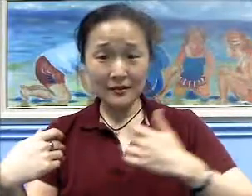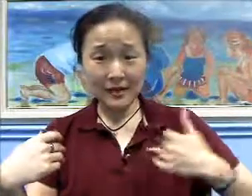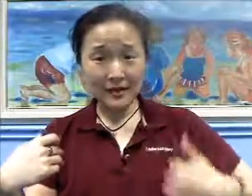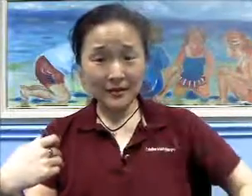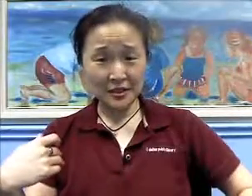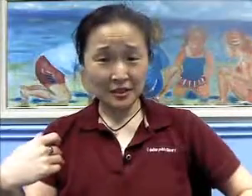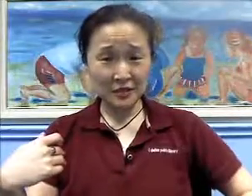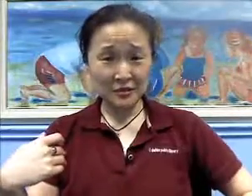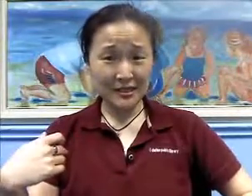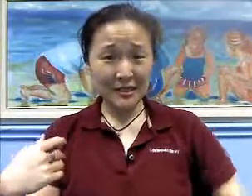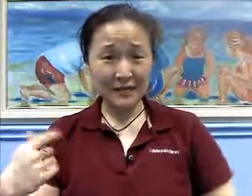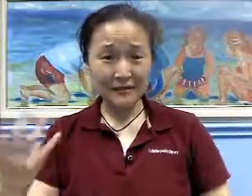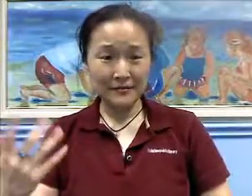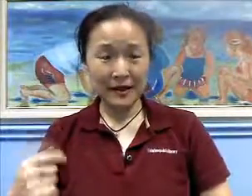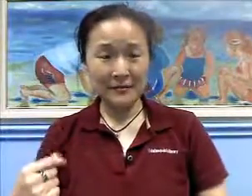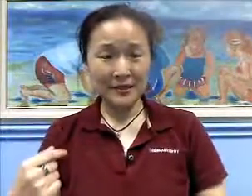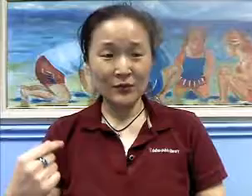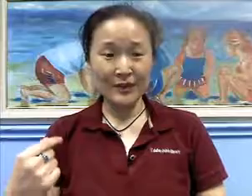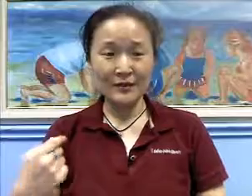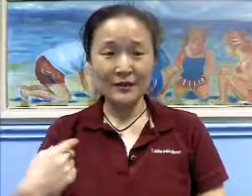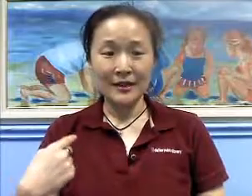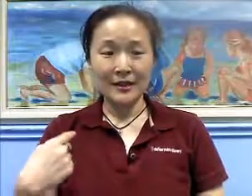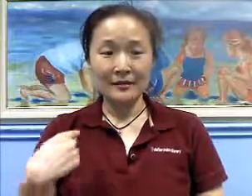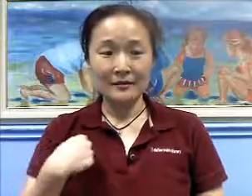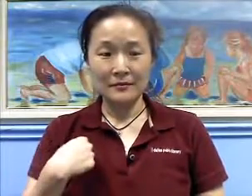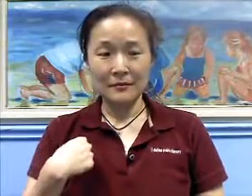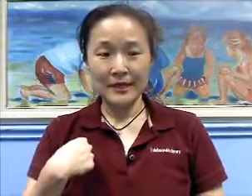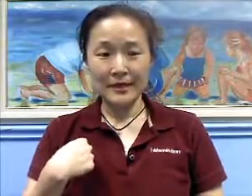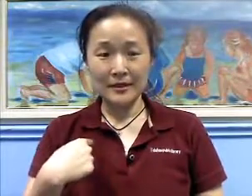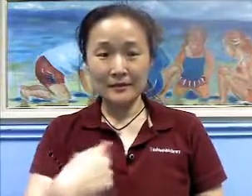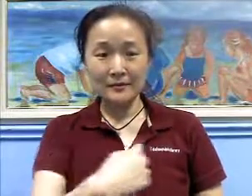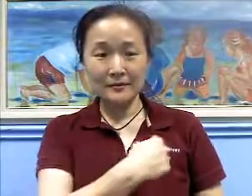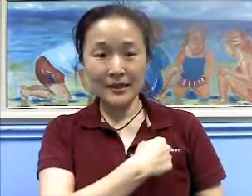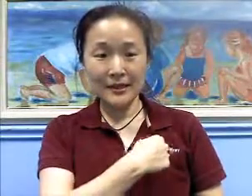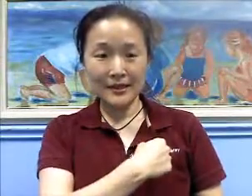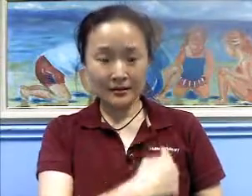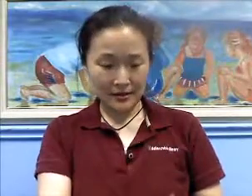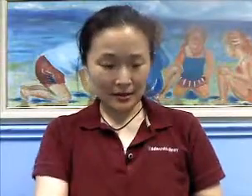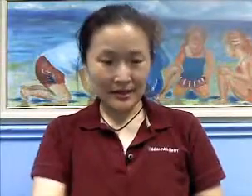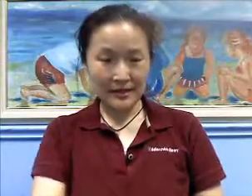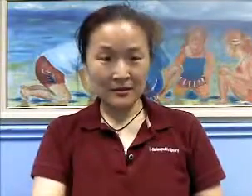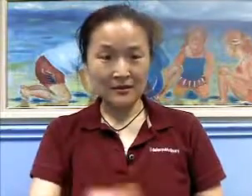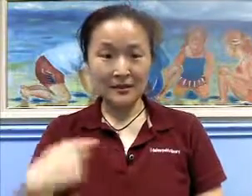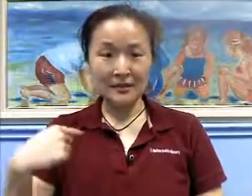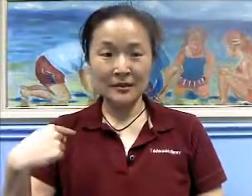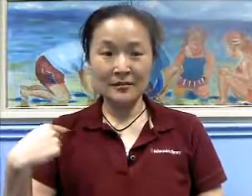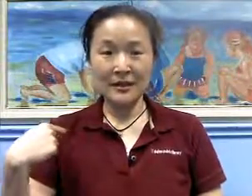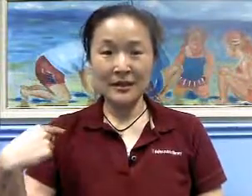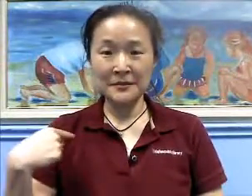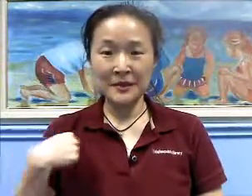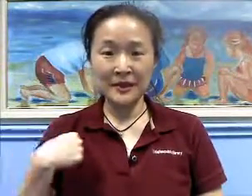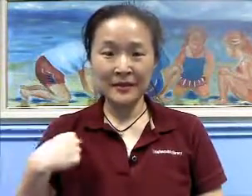like their coats that they often wear, right here, and down. So you're making an upside down